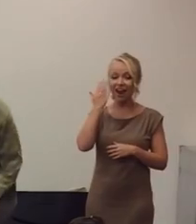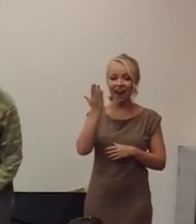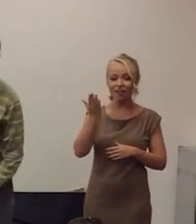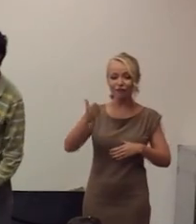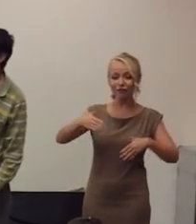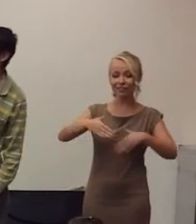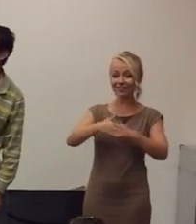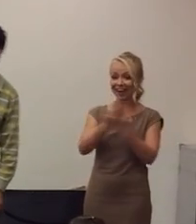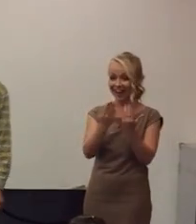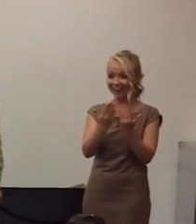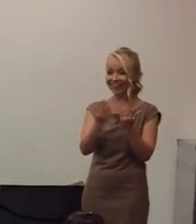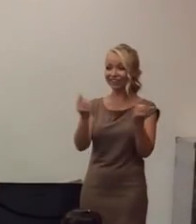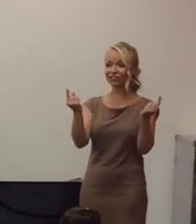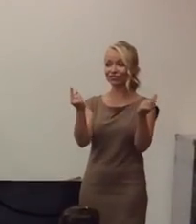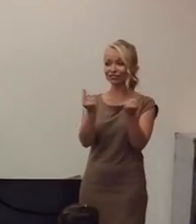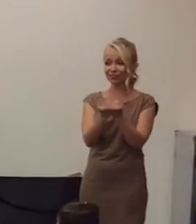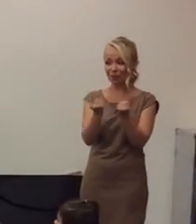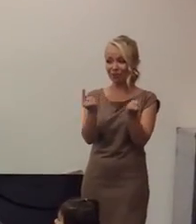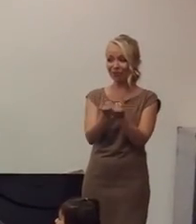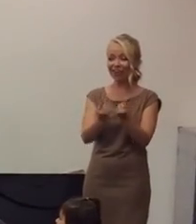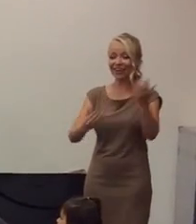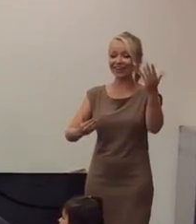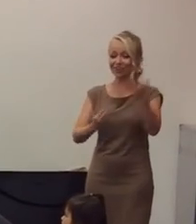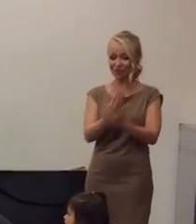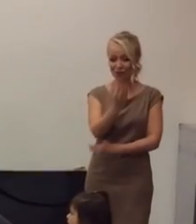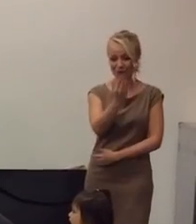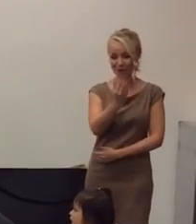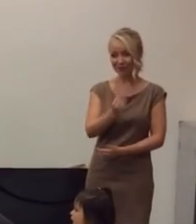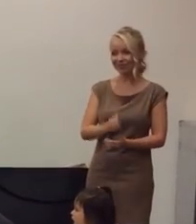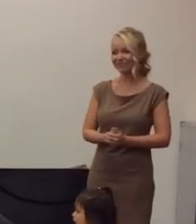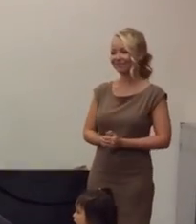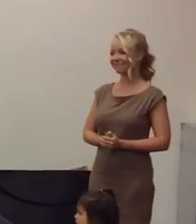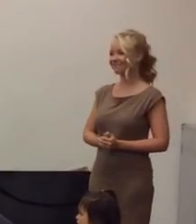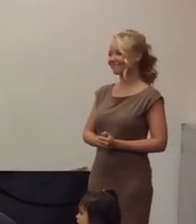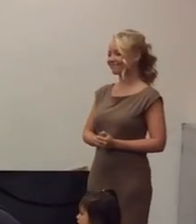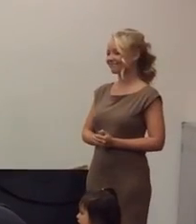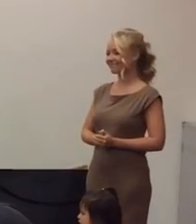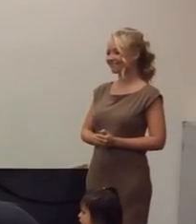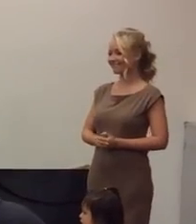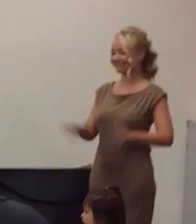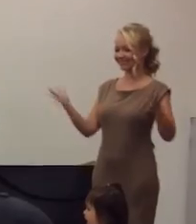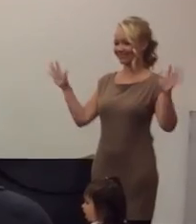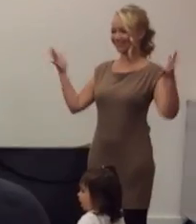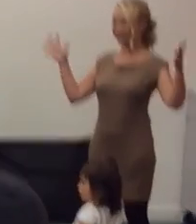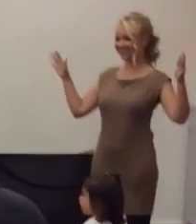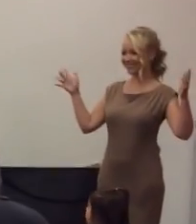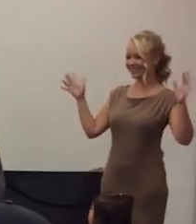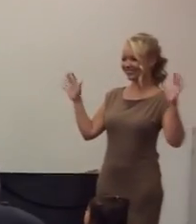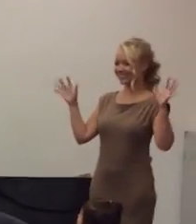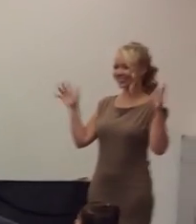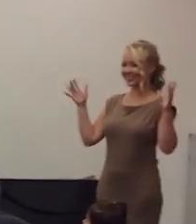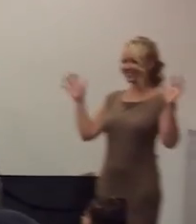that every day is something new. Ladies and gentlemen, our cast, give it up for our